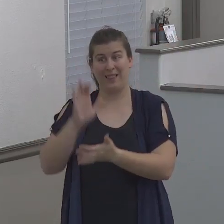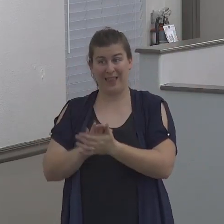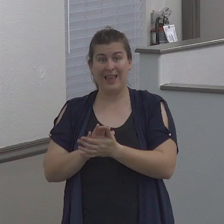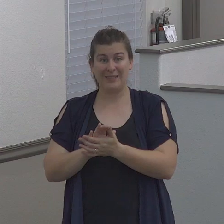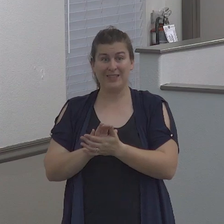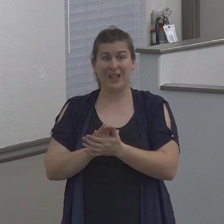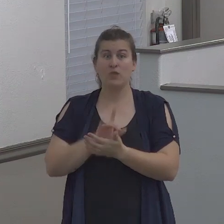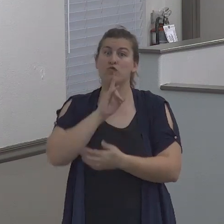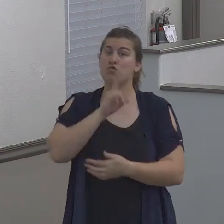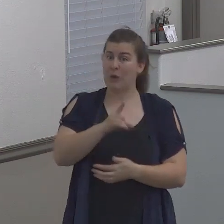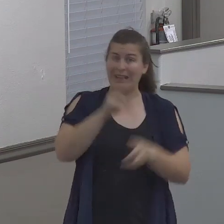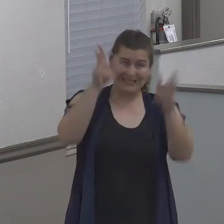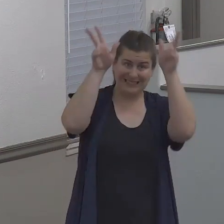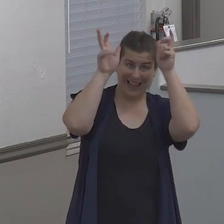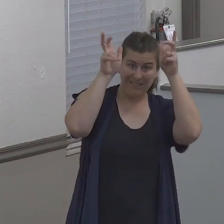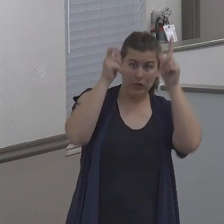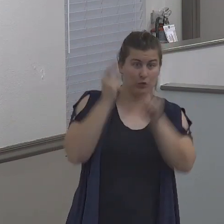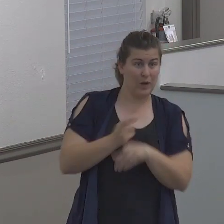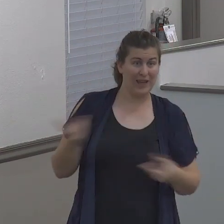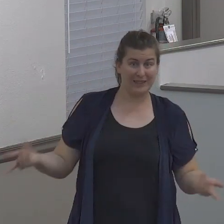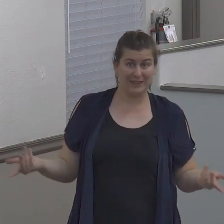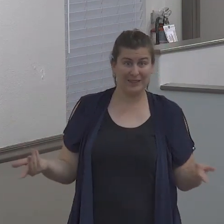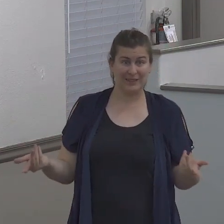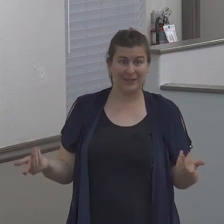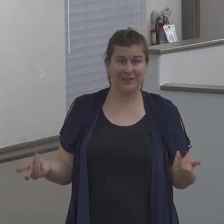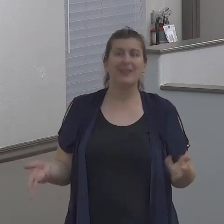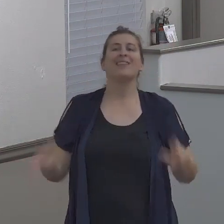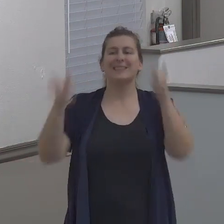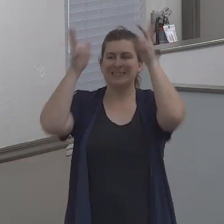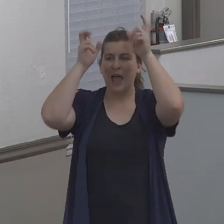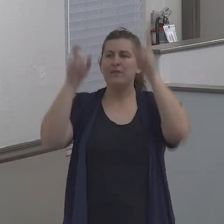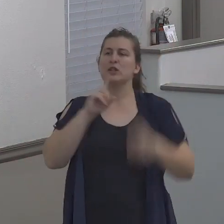tonight about that, Jesus believes in the devil.